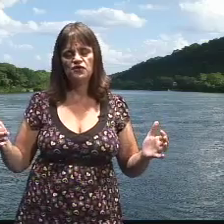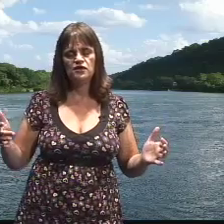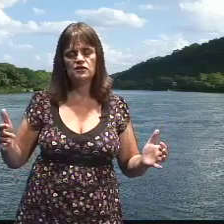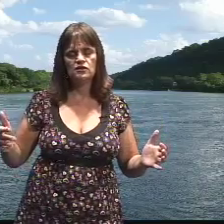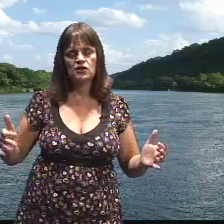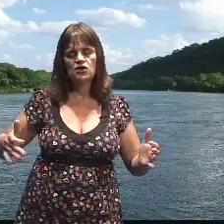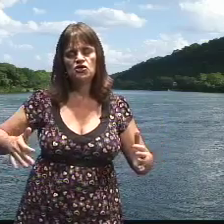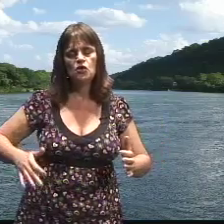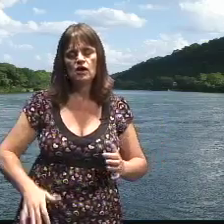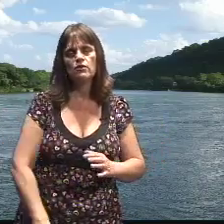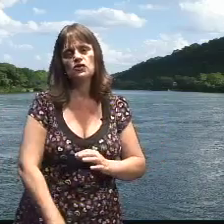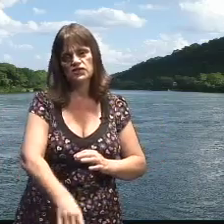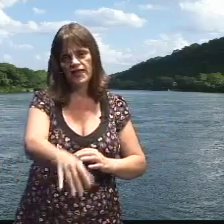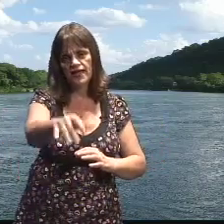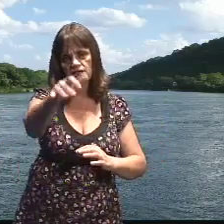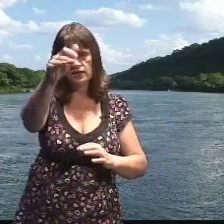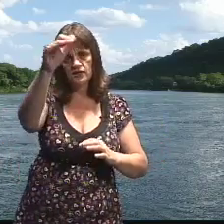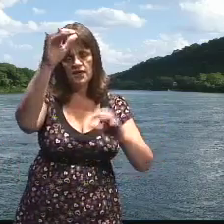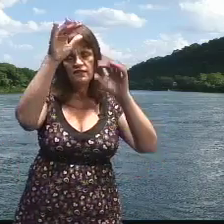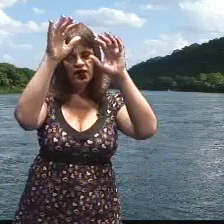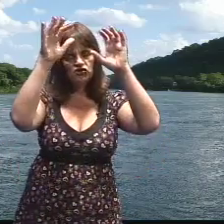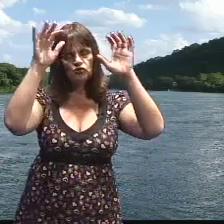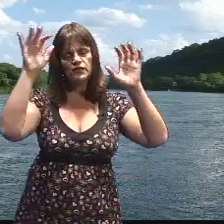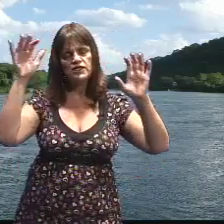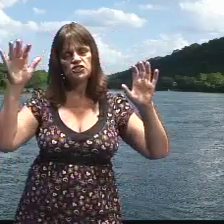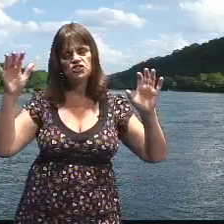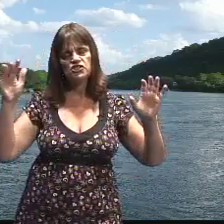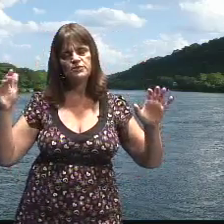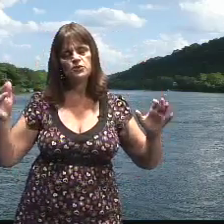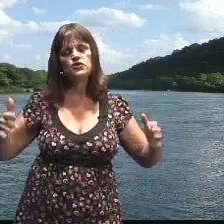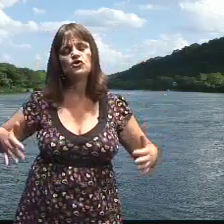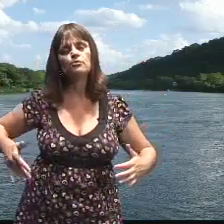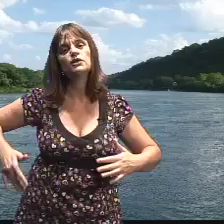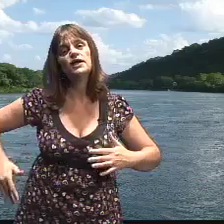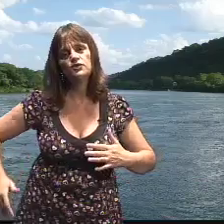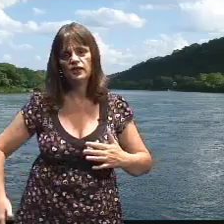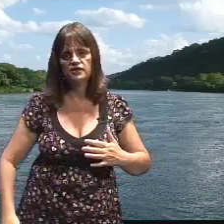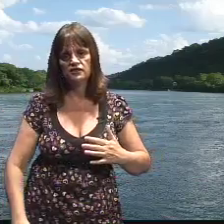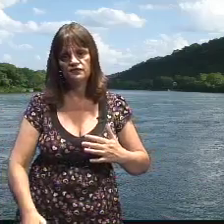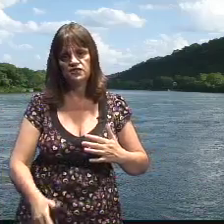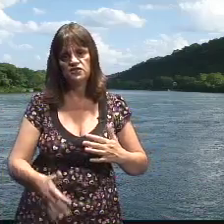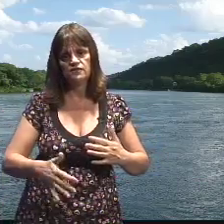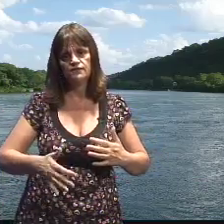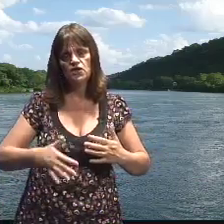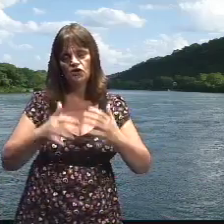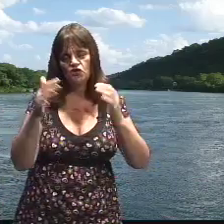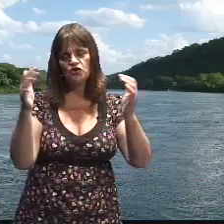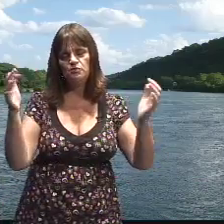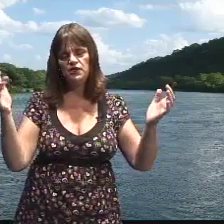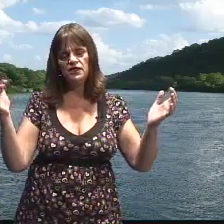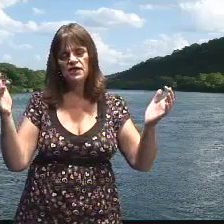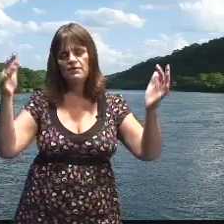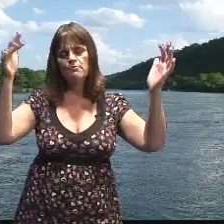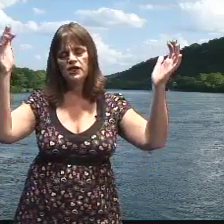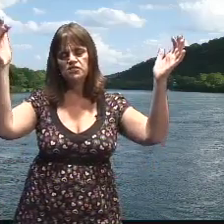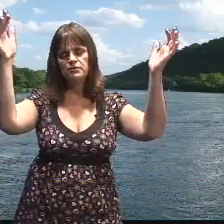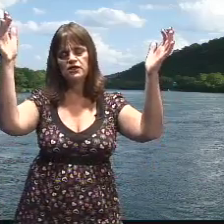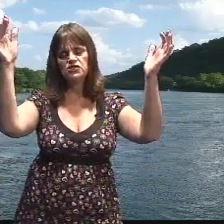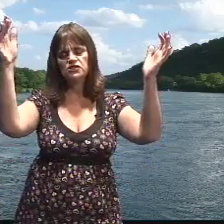feel you are most lacking, that your relationships with your blood relatives could be much, much